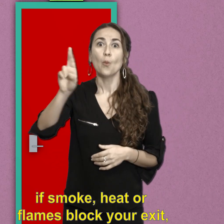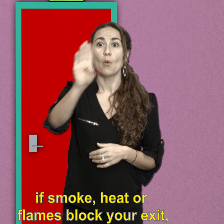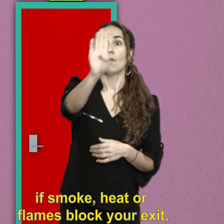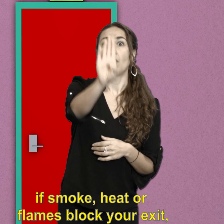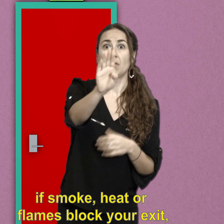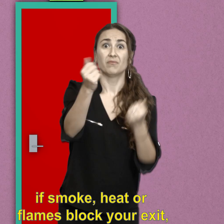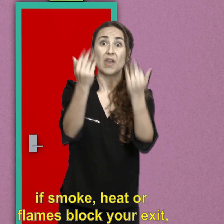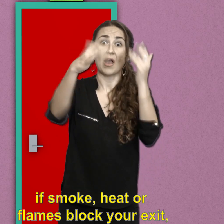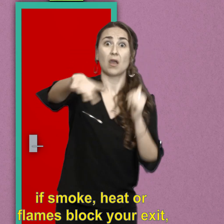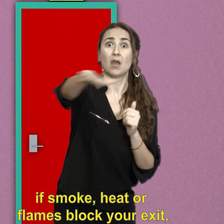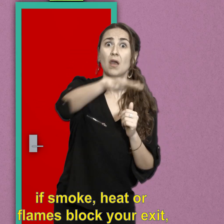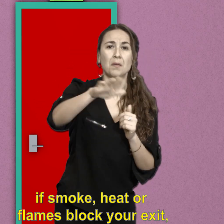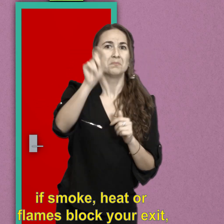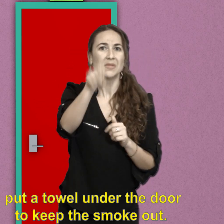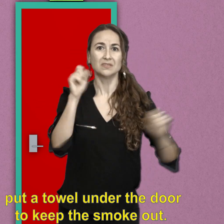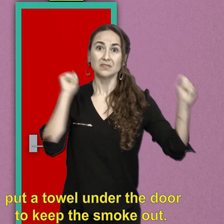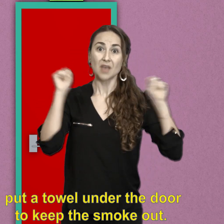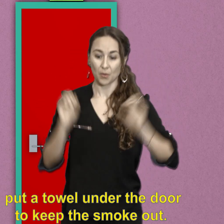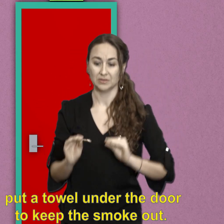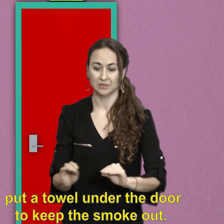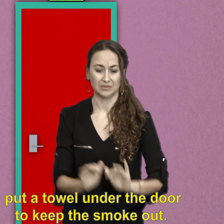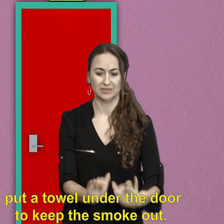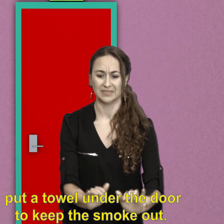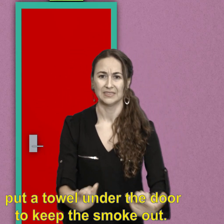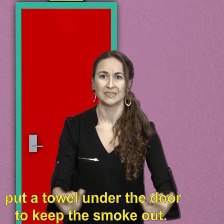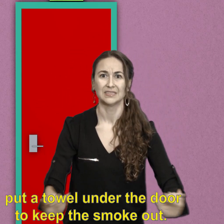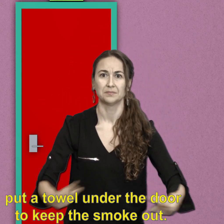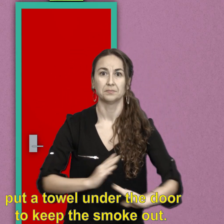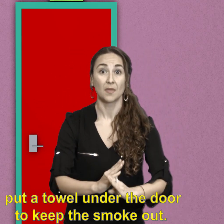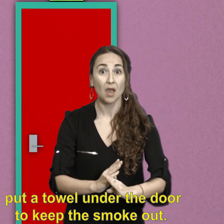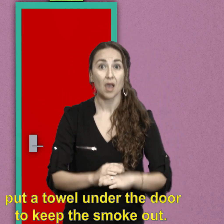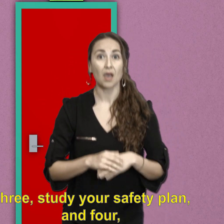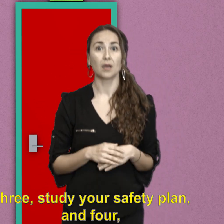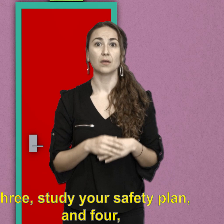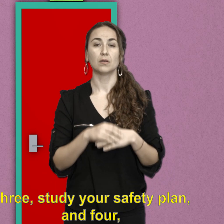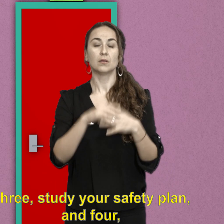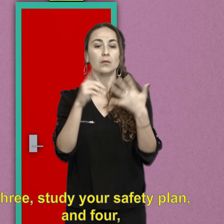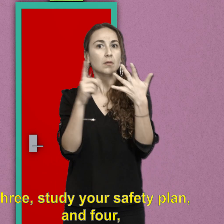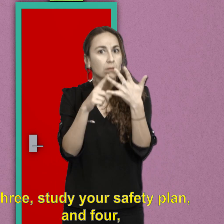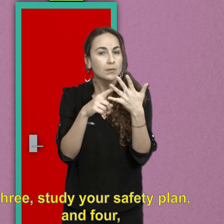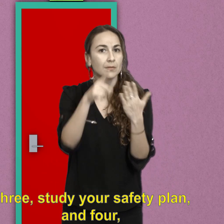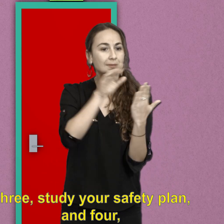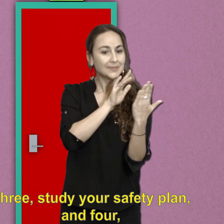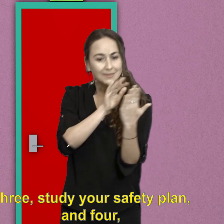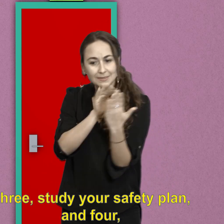flames block your exit, put the towel underneath the door to keep the smoke out. 3. Study your